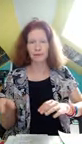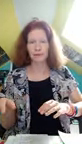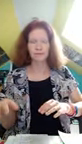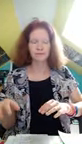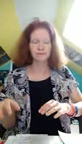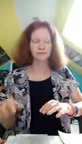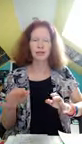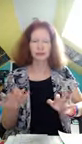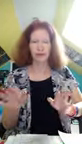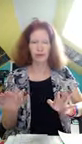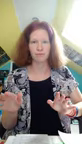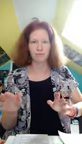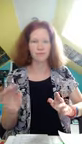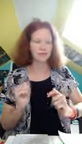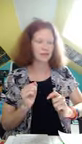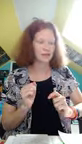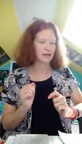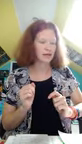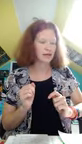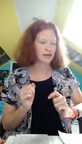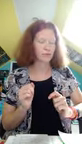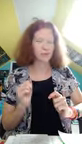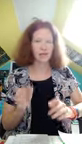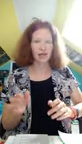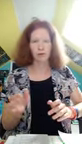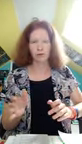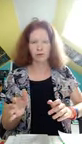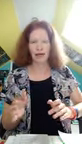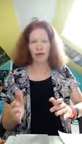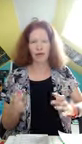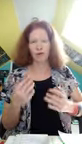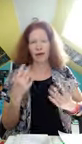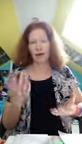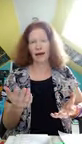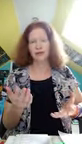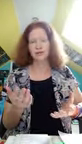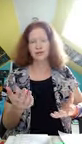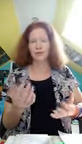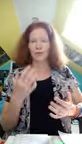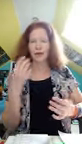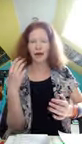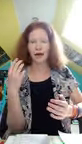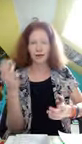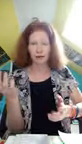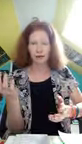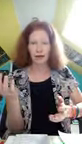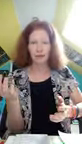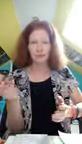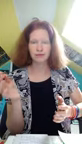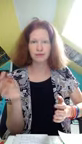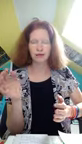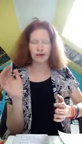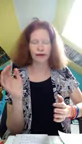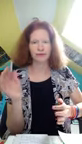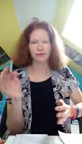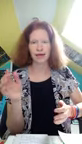step. That's very helpful. Repeat what you've said when you're asked. So a lot of the times I have to say,